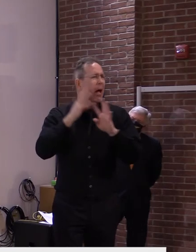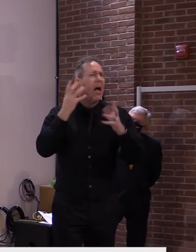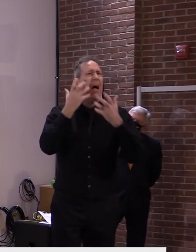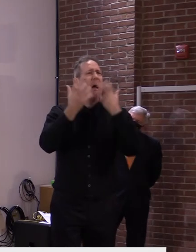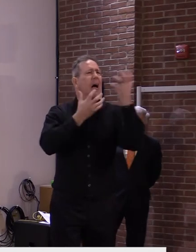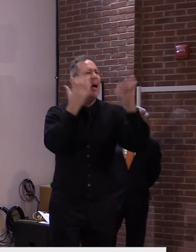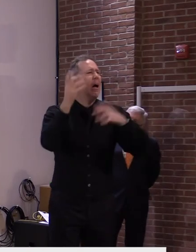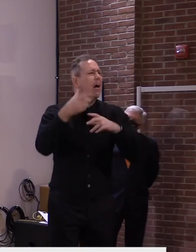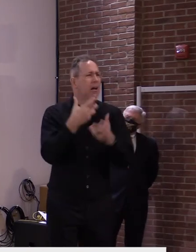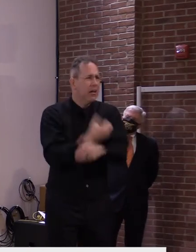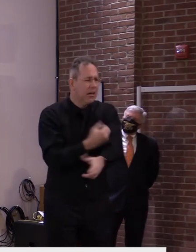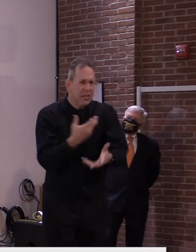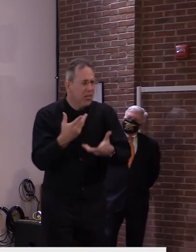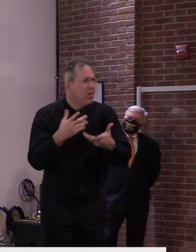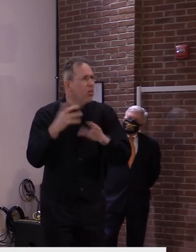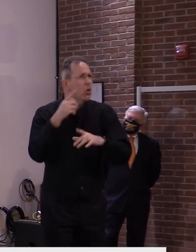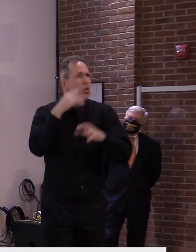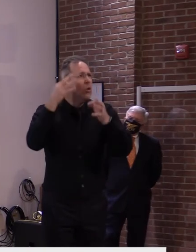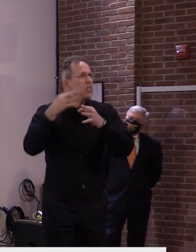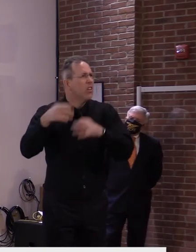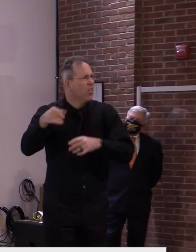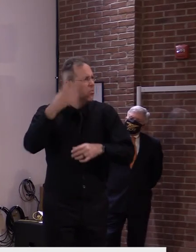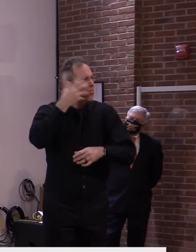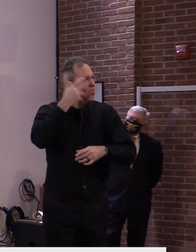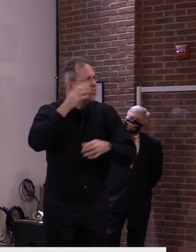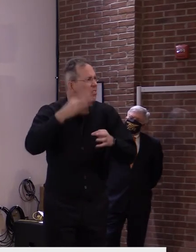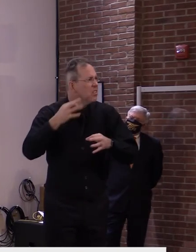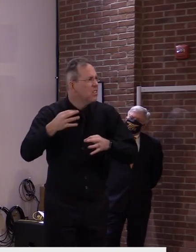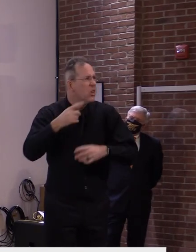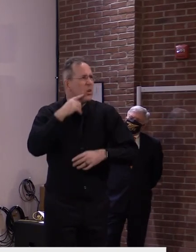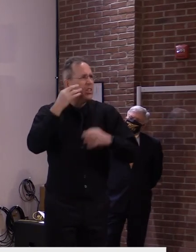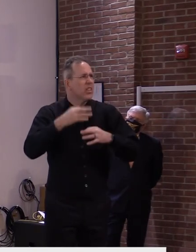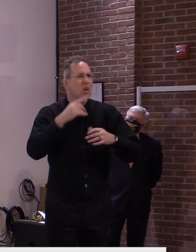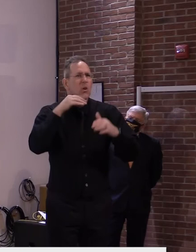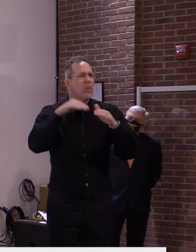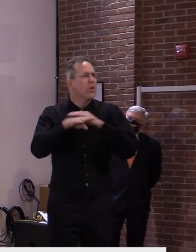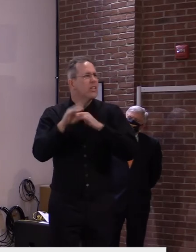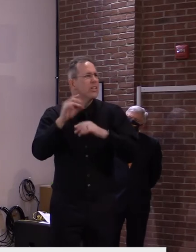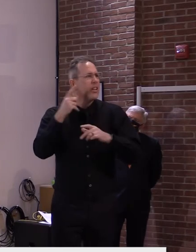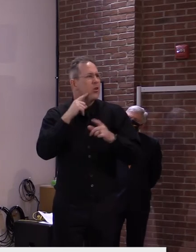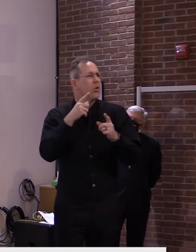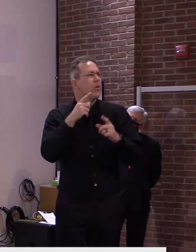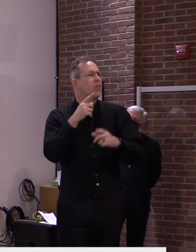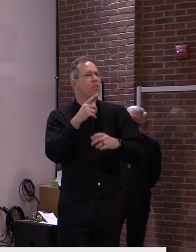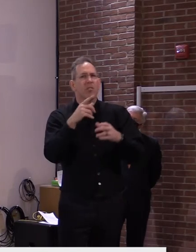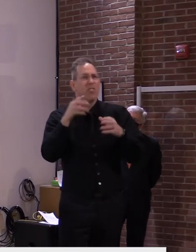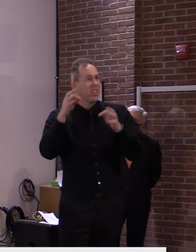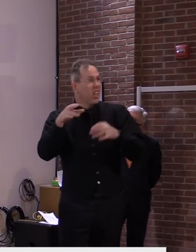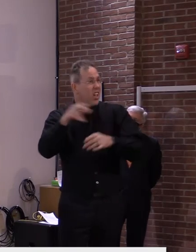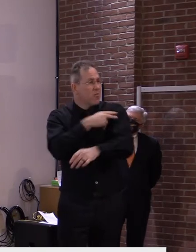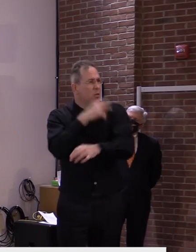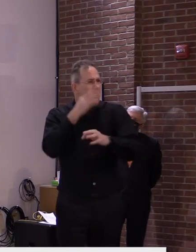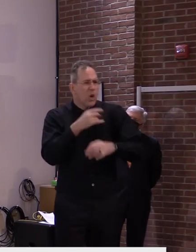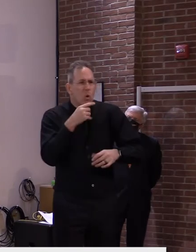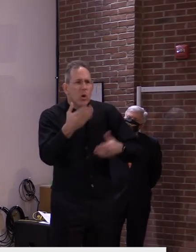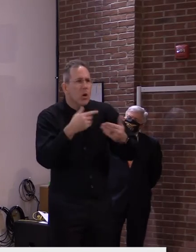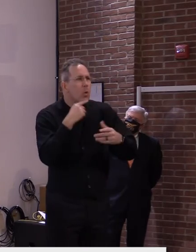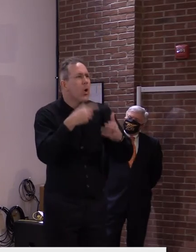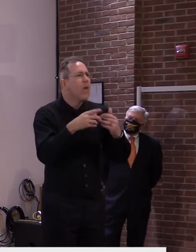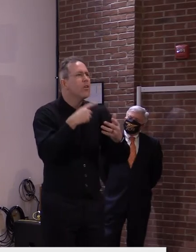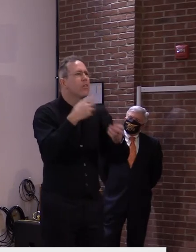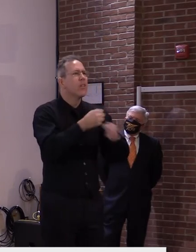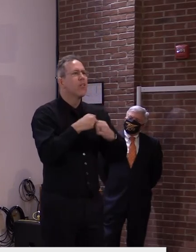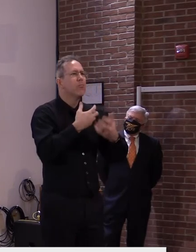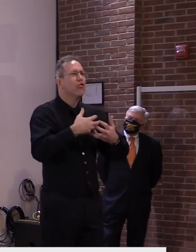be dropped off at the hospital by EMS or should get a ventilator or even get an ICU room. Those